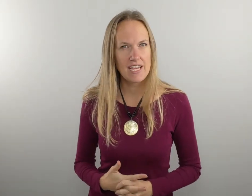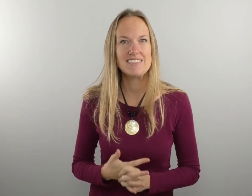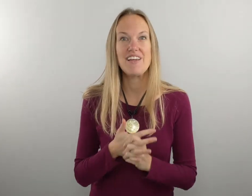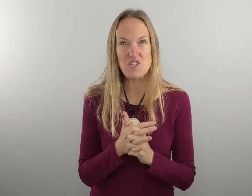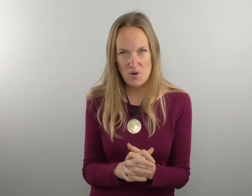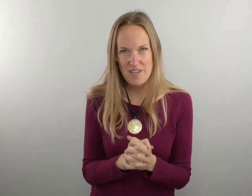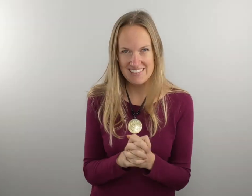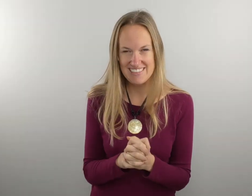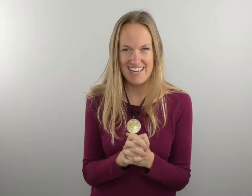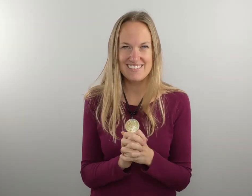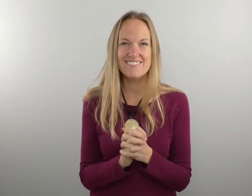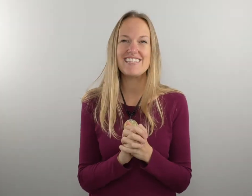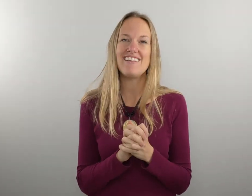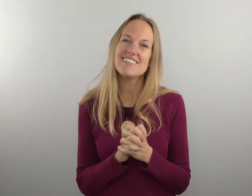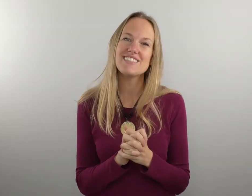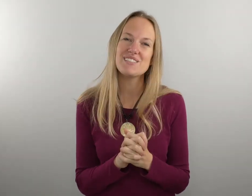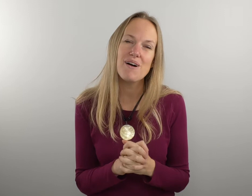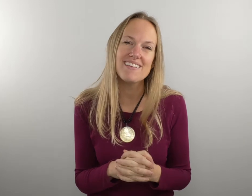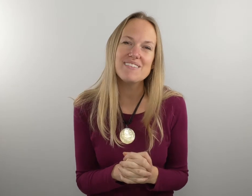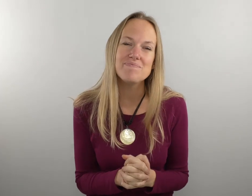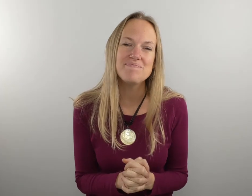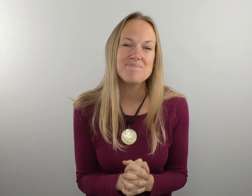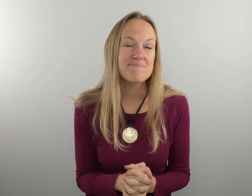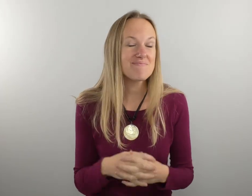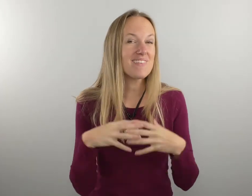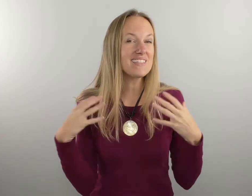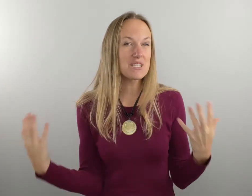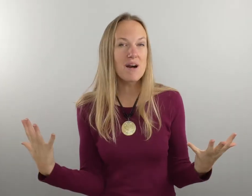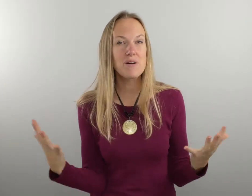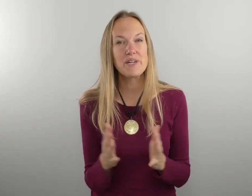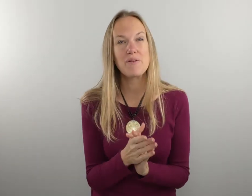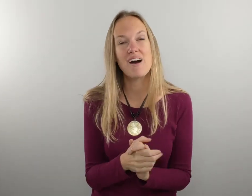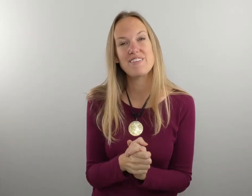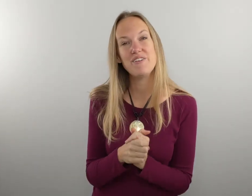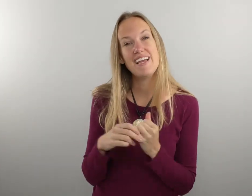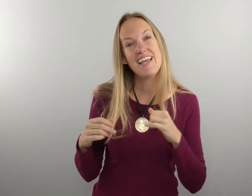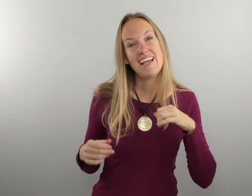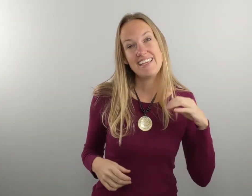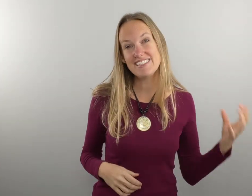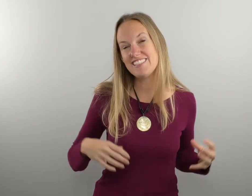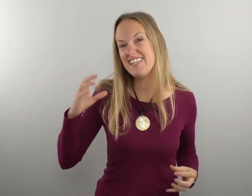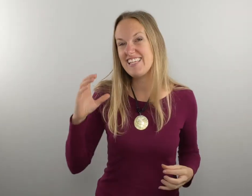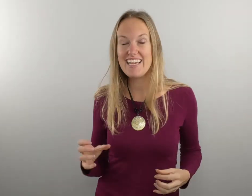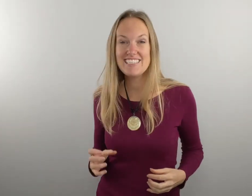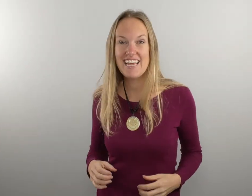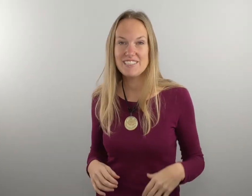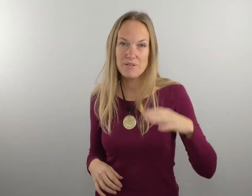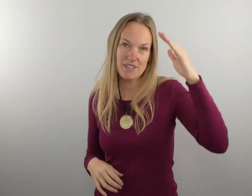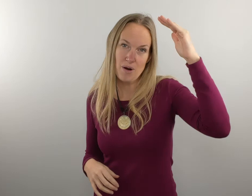I know yesterday's was a lot to swallow. Tomorrow we're gonna walk through yesterday's and today's. We're gonna walk through the